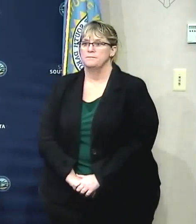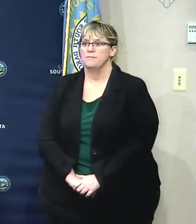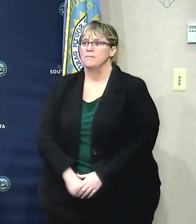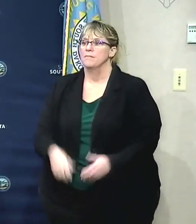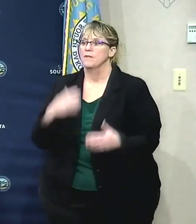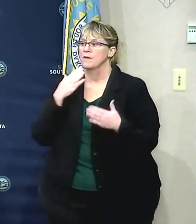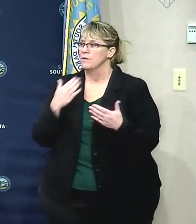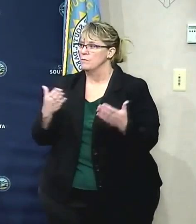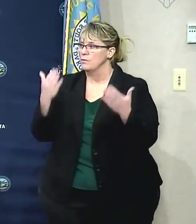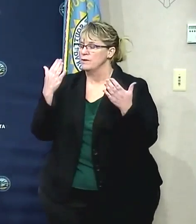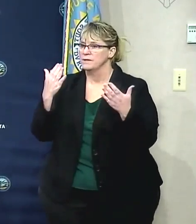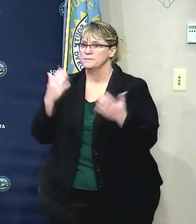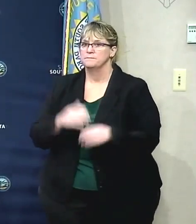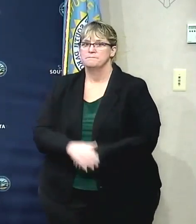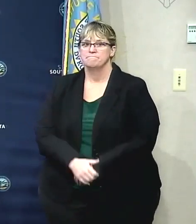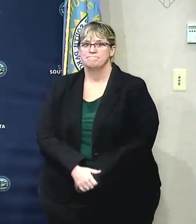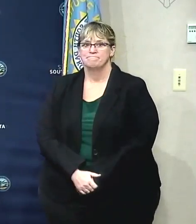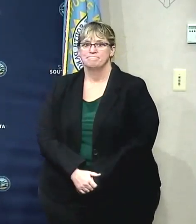Good morning.